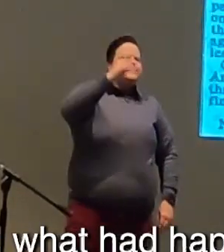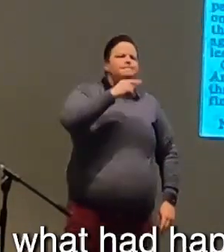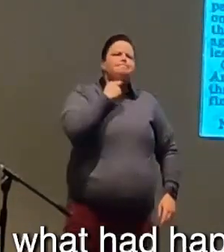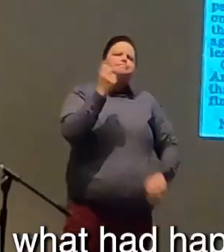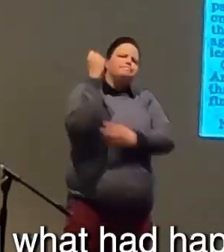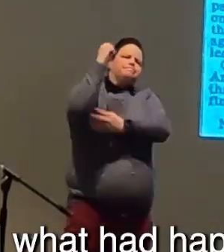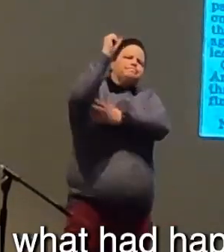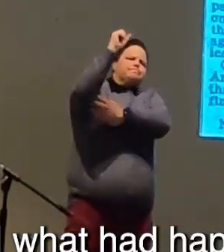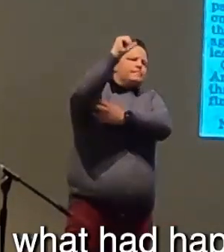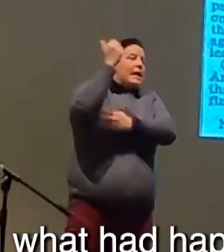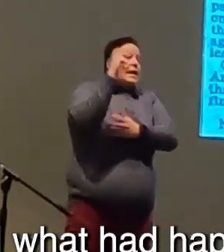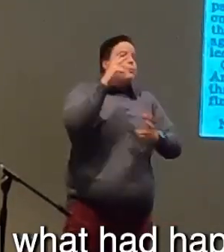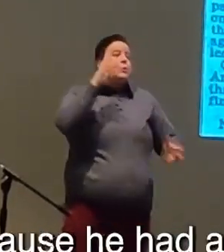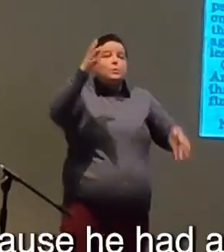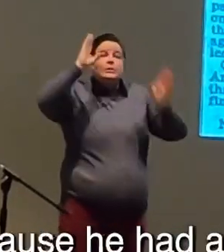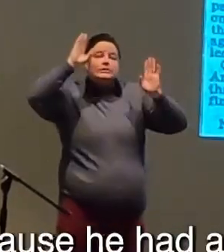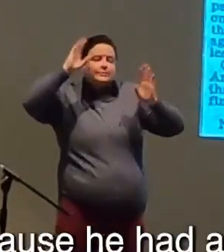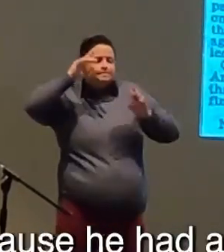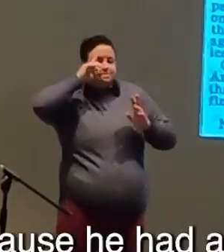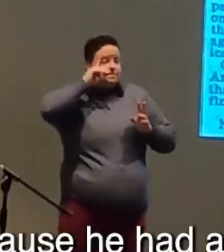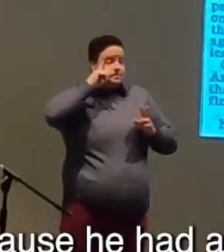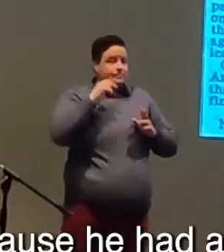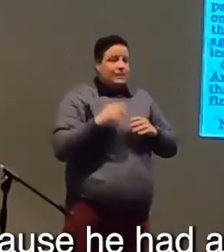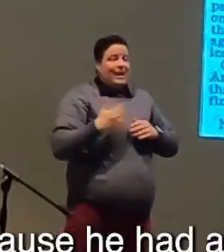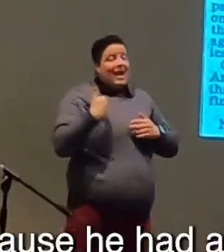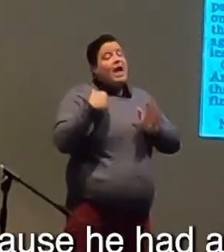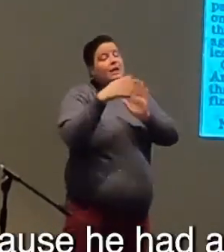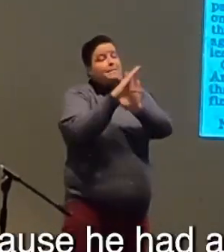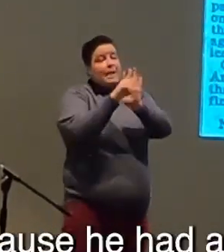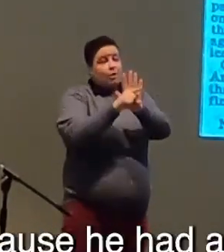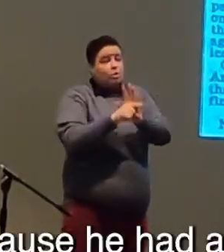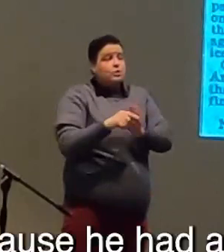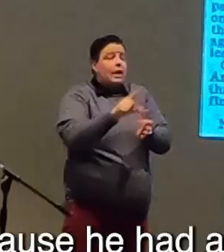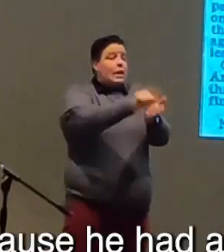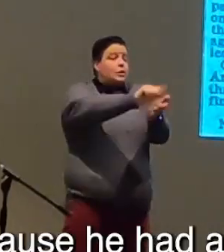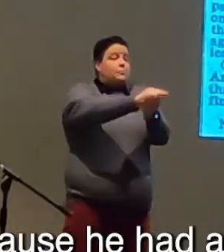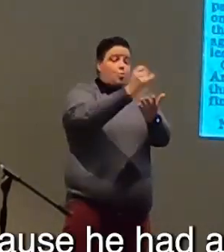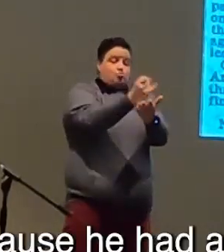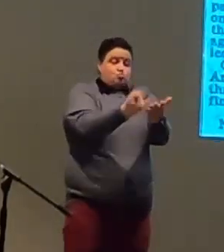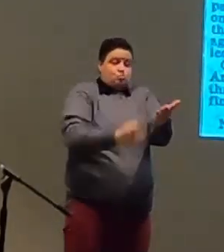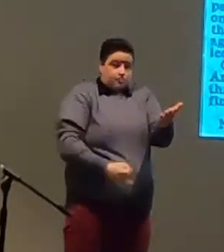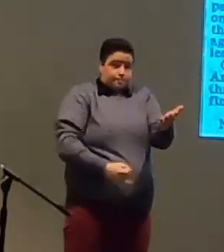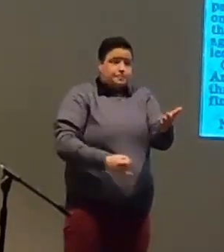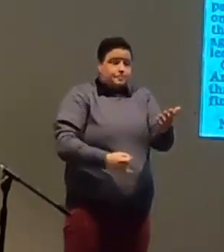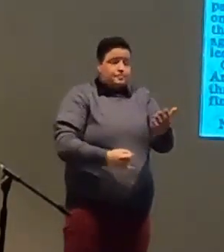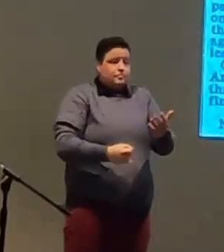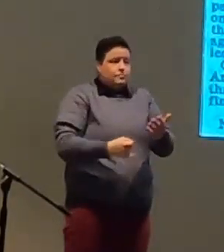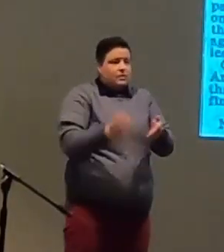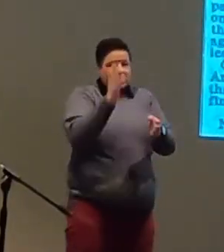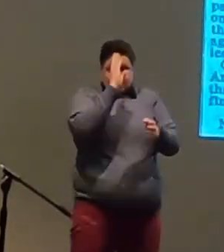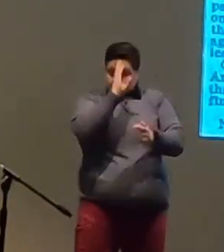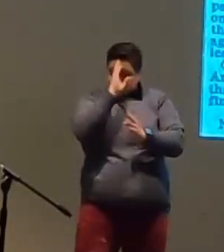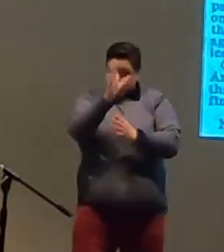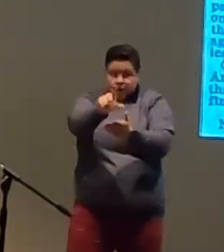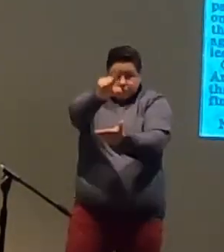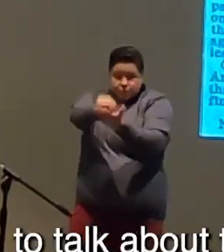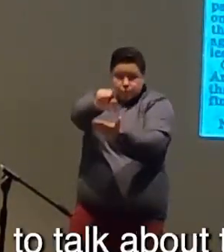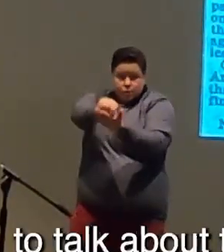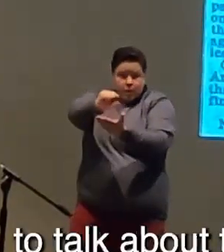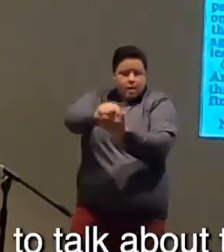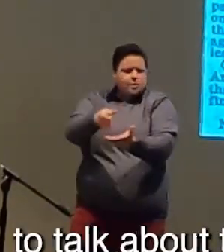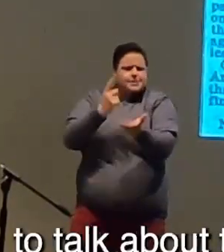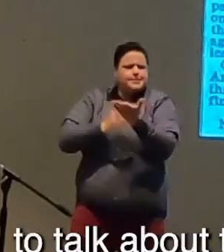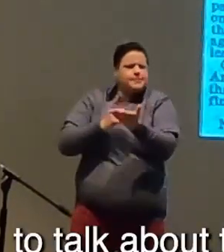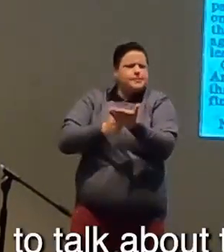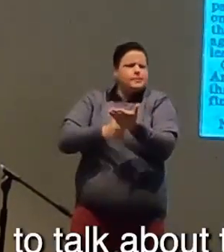to anyone that would listen. And because he had a background in newspaper illustrations, he went straight to the press to